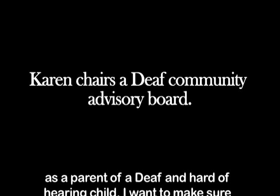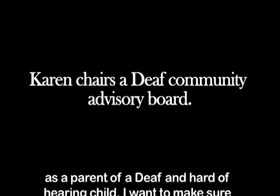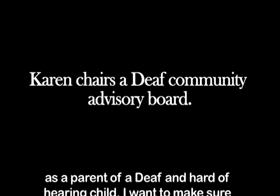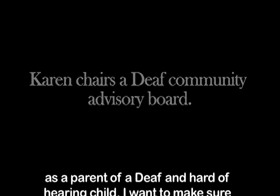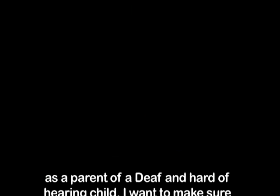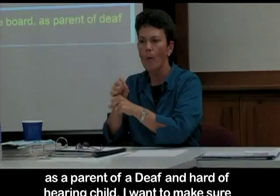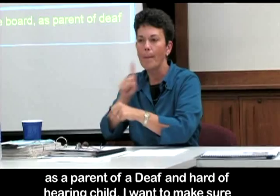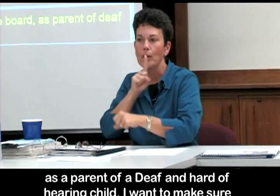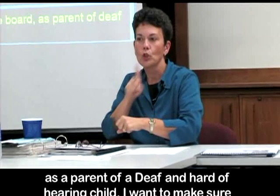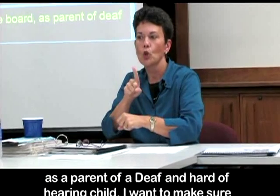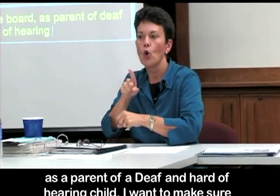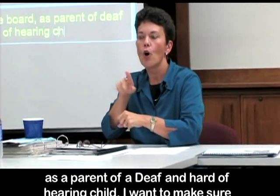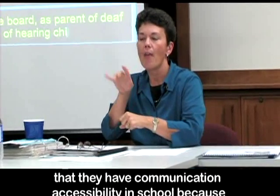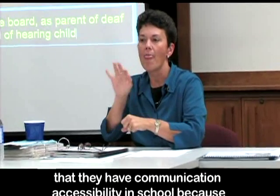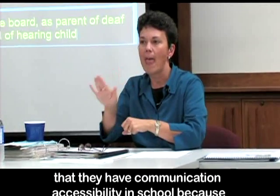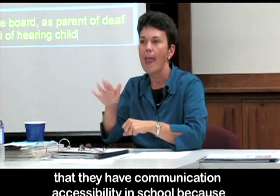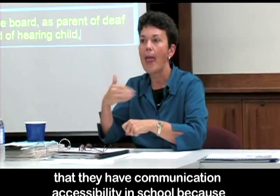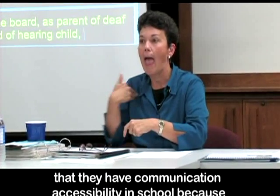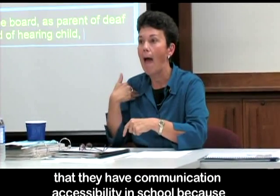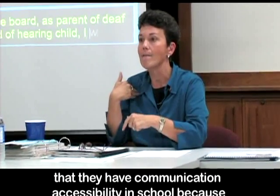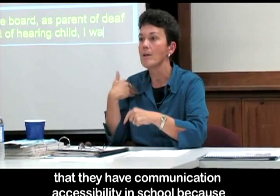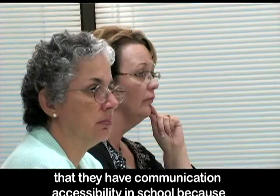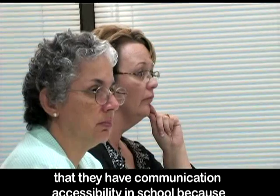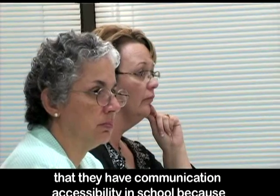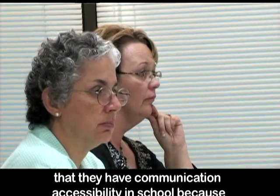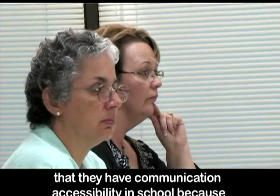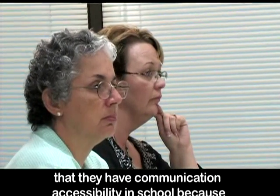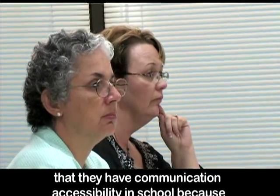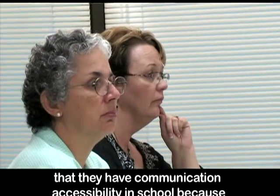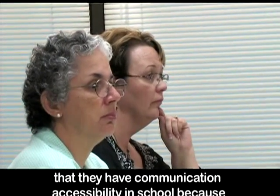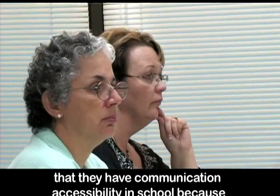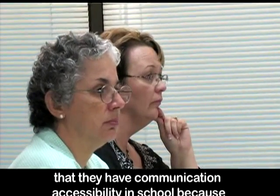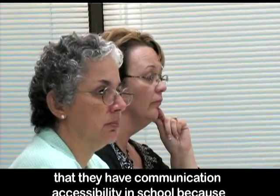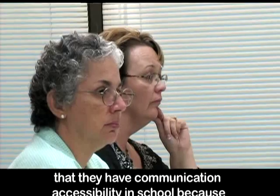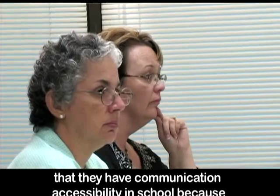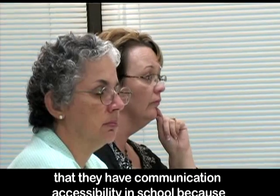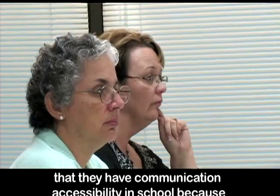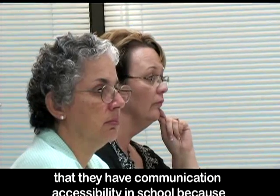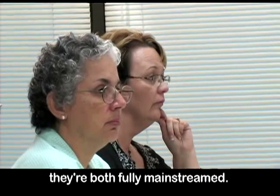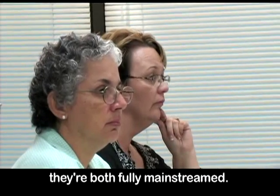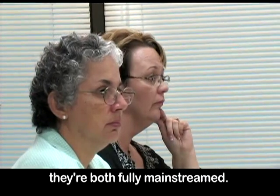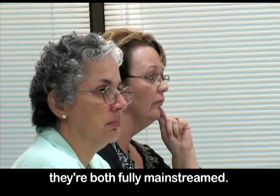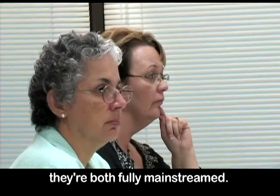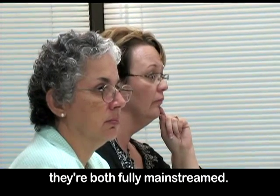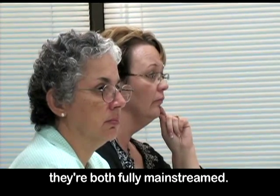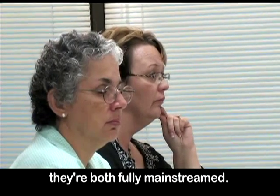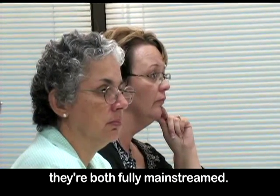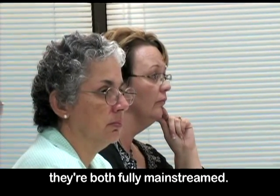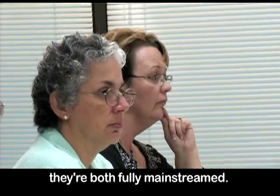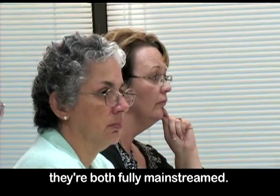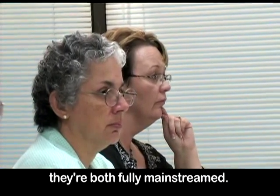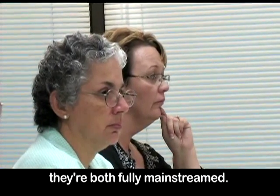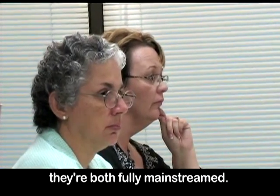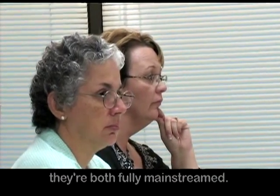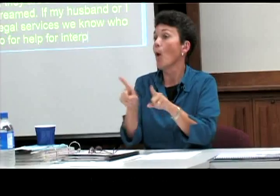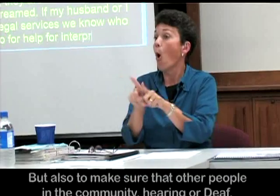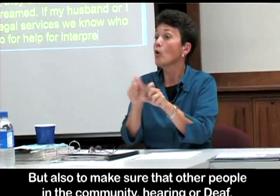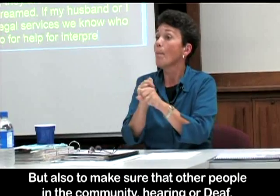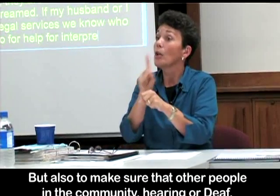child, I want to make sure that they have communication accessibility in school because they're both fully mainstreamed, but also make sure